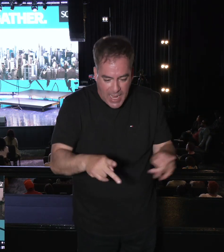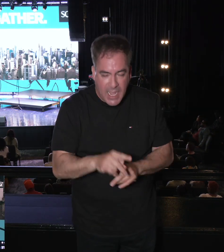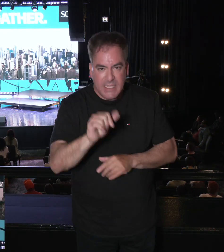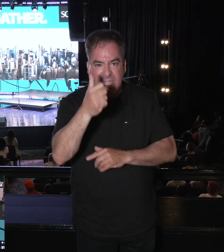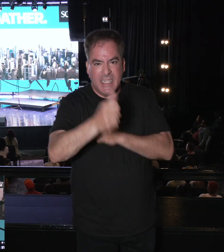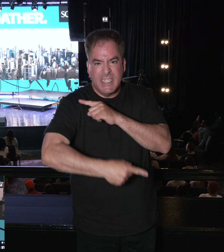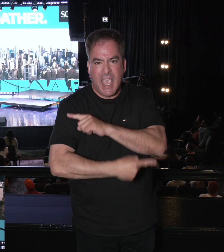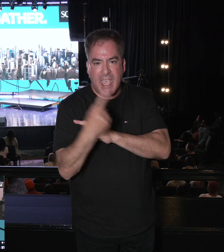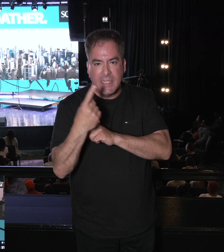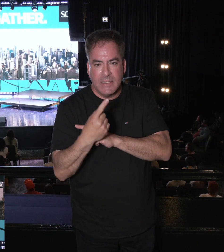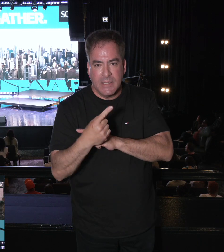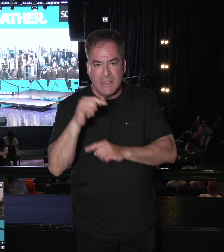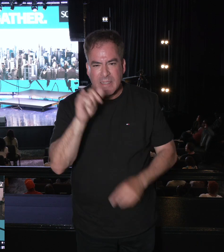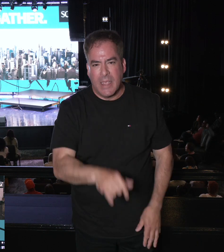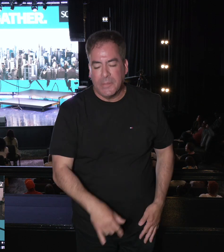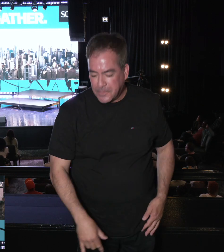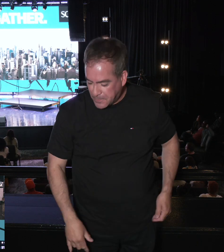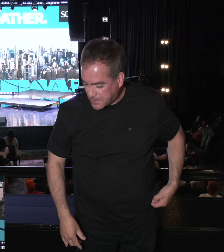10 days.